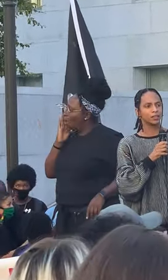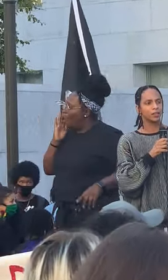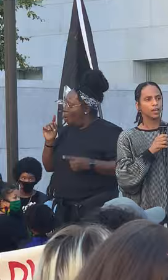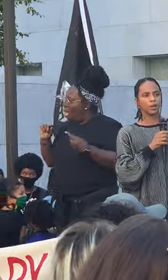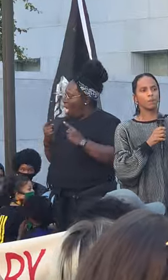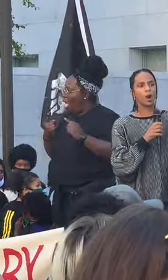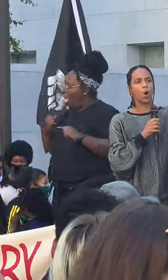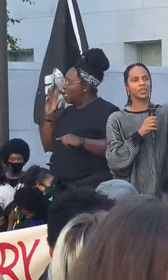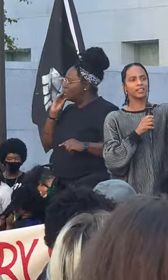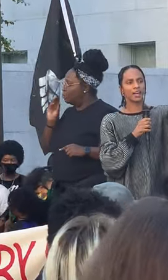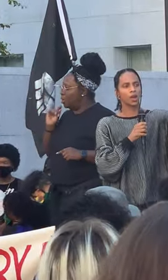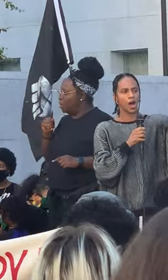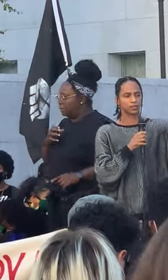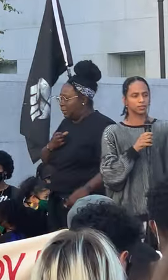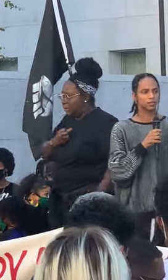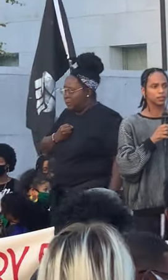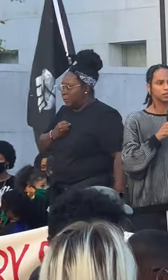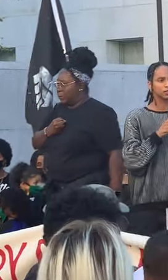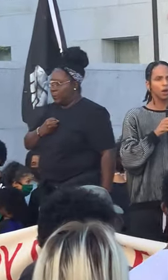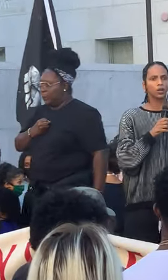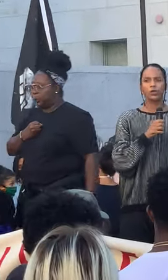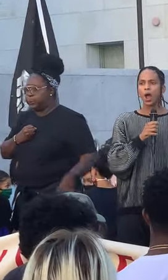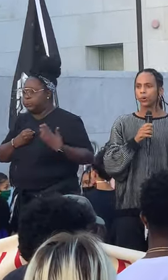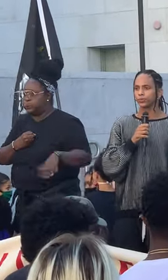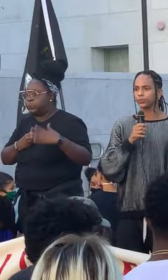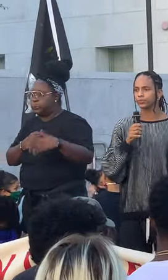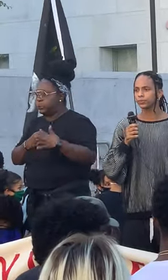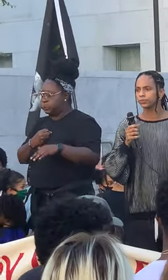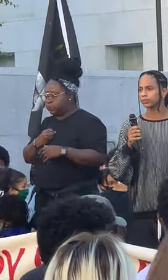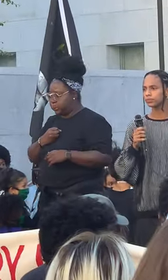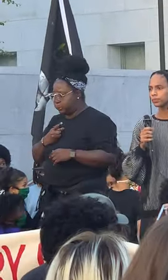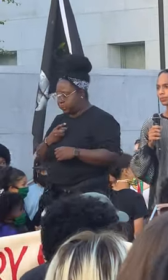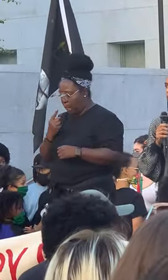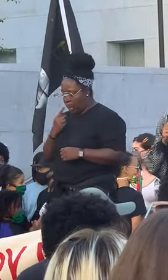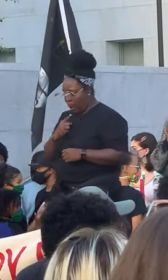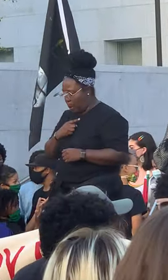pain, who have been holding that cost on your own.